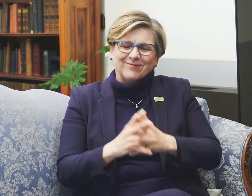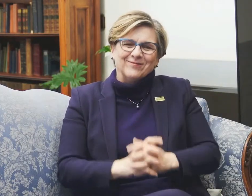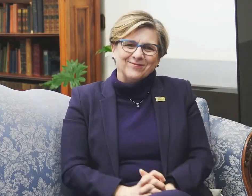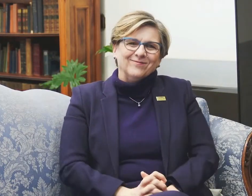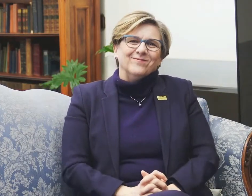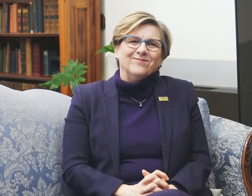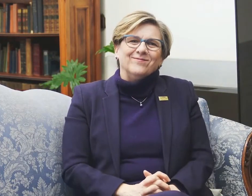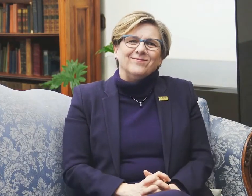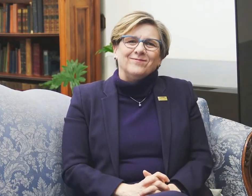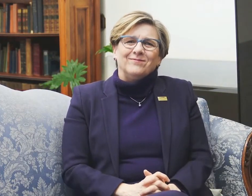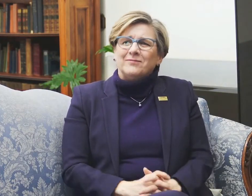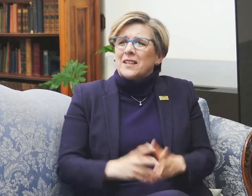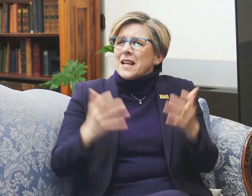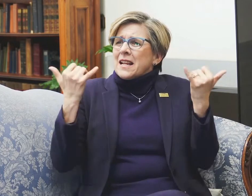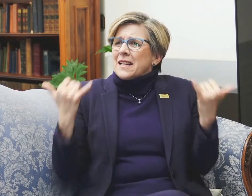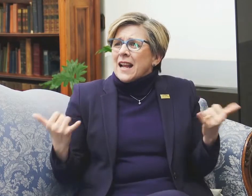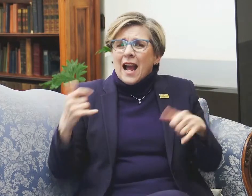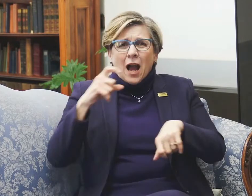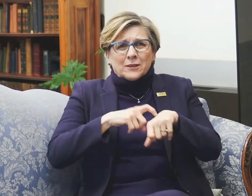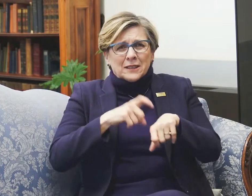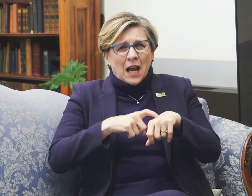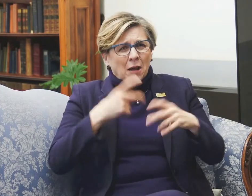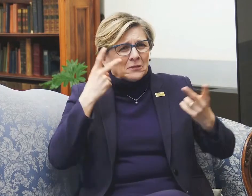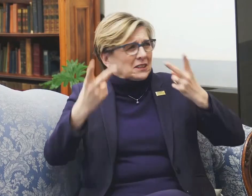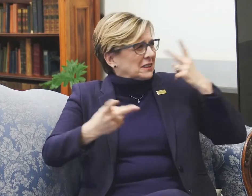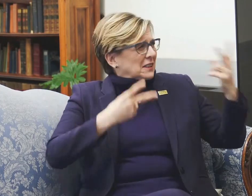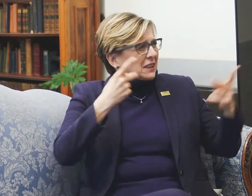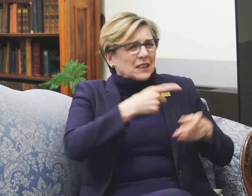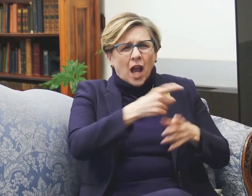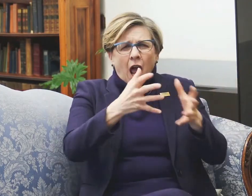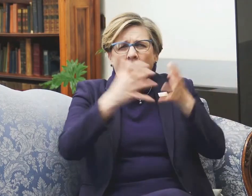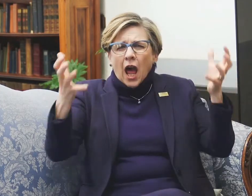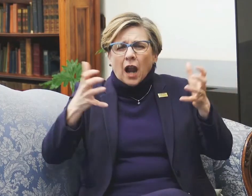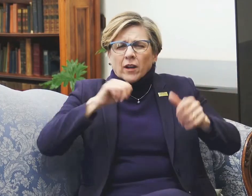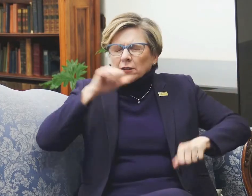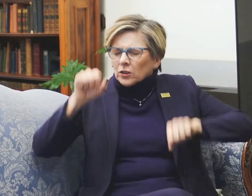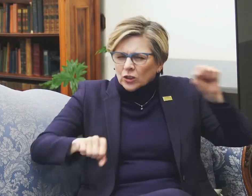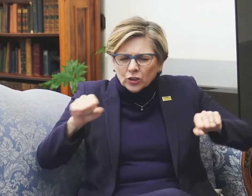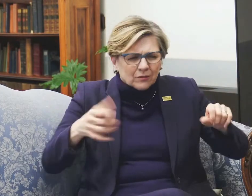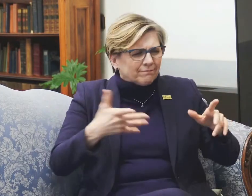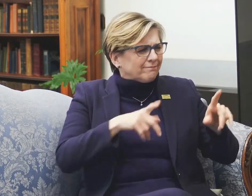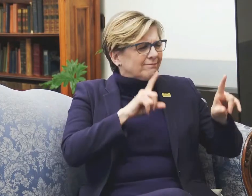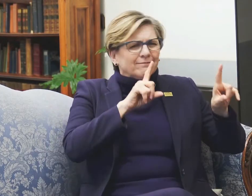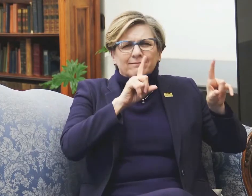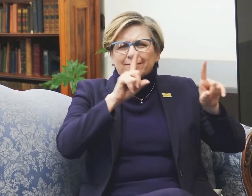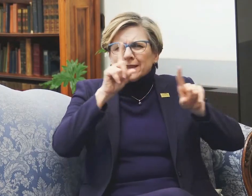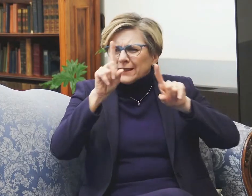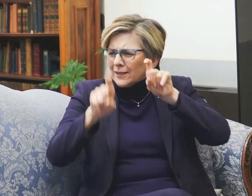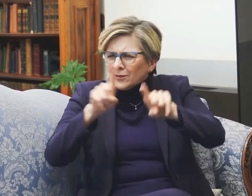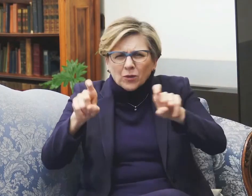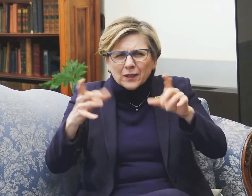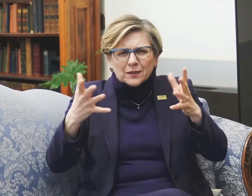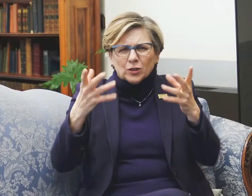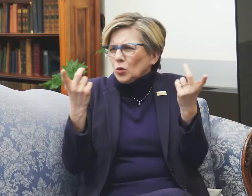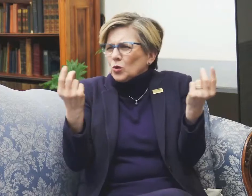anchor, ground, and unite us as a community. It's in times such as these, we're faced with a great deal